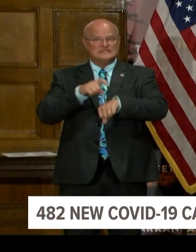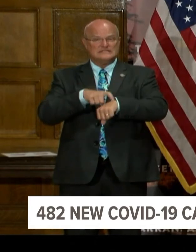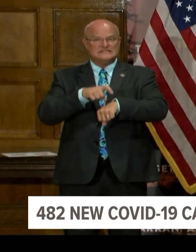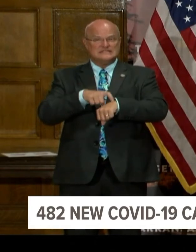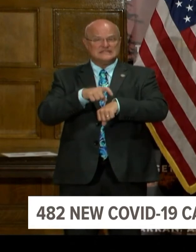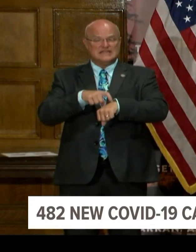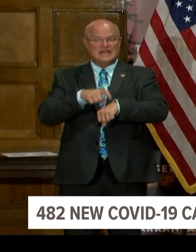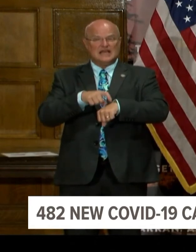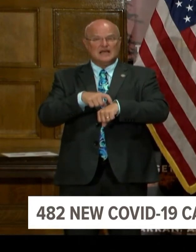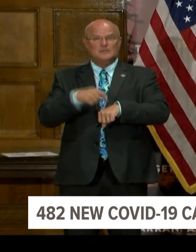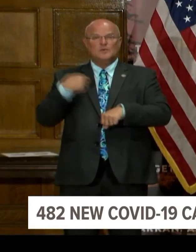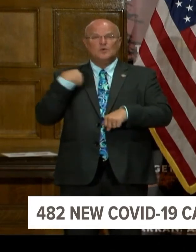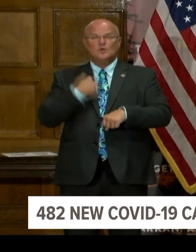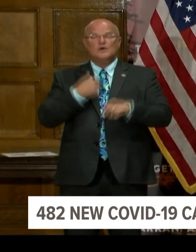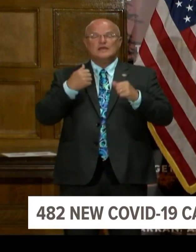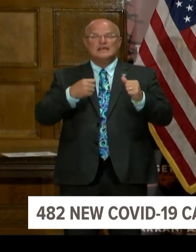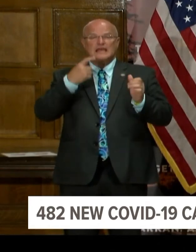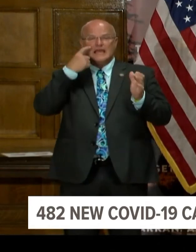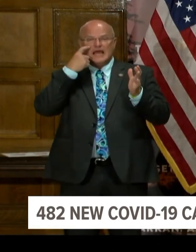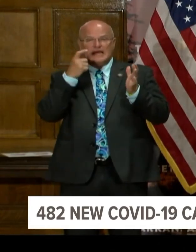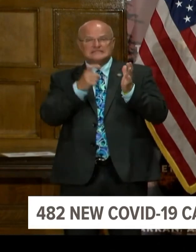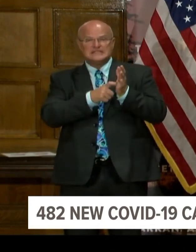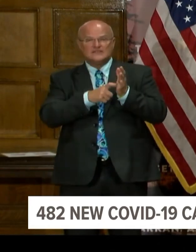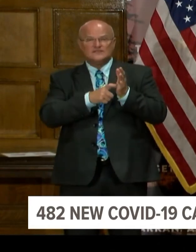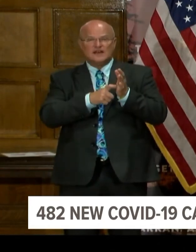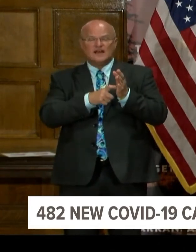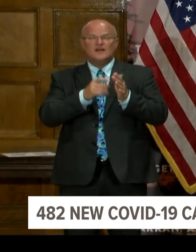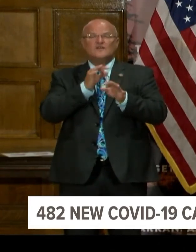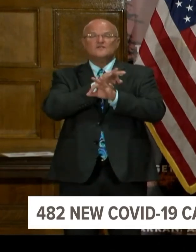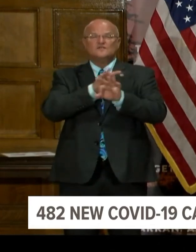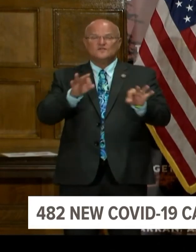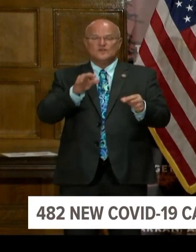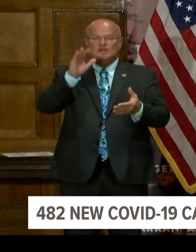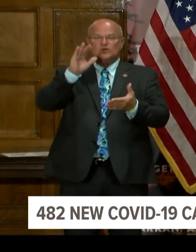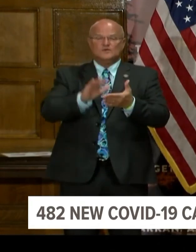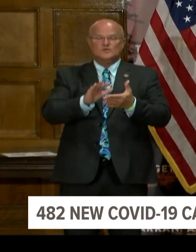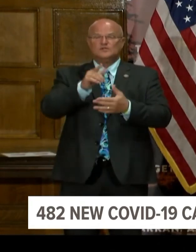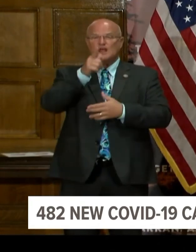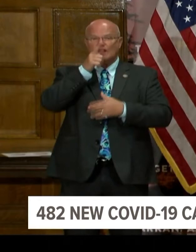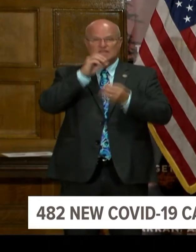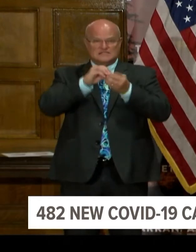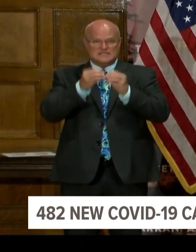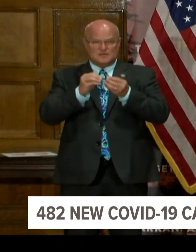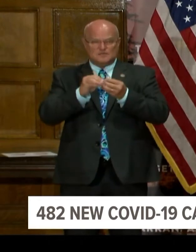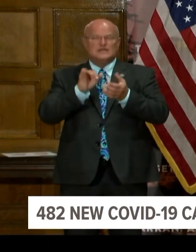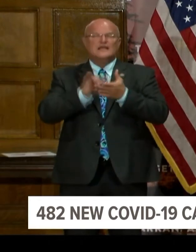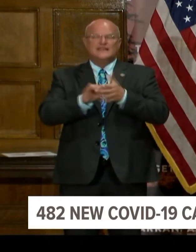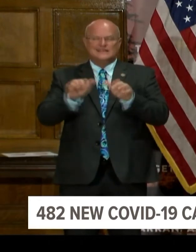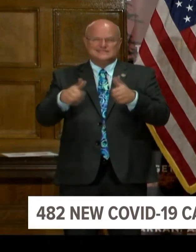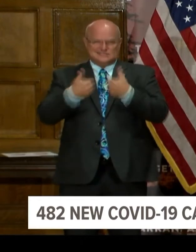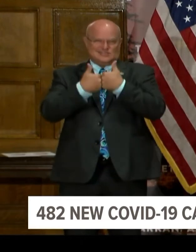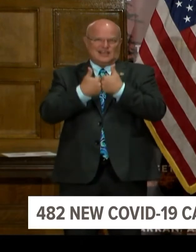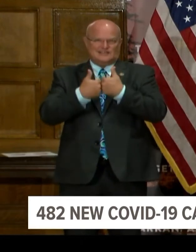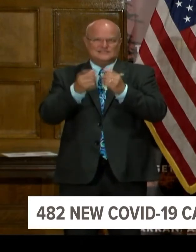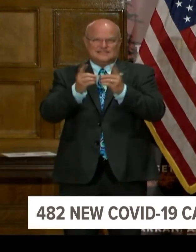time so that we can identify the free and reduced lunch numbers. That's another challenge districts are having,